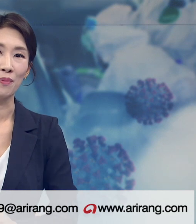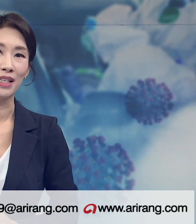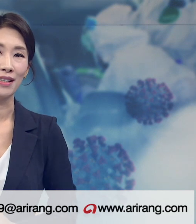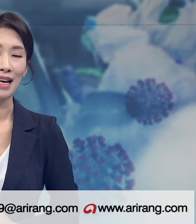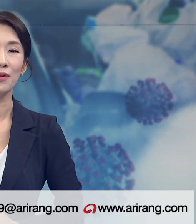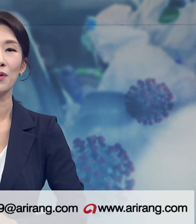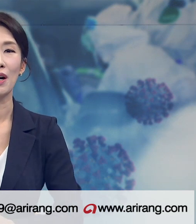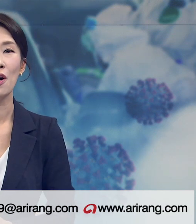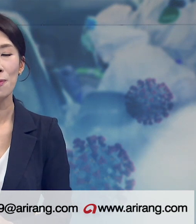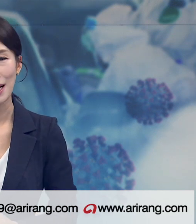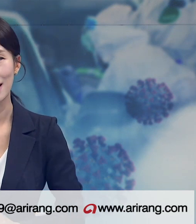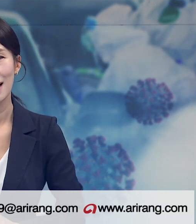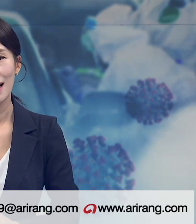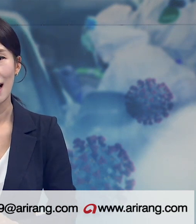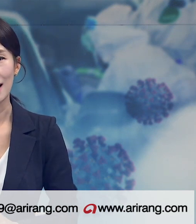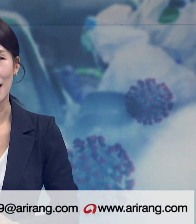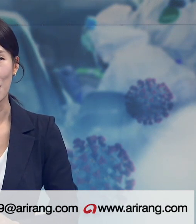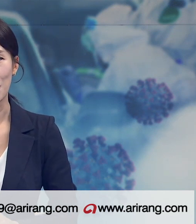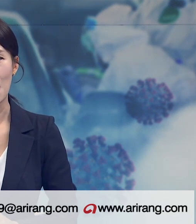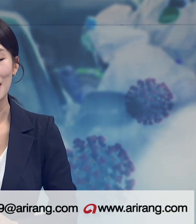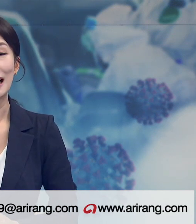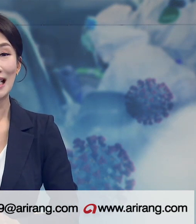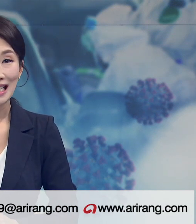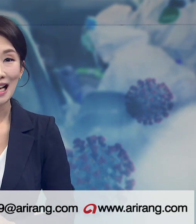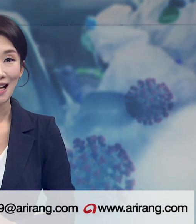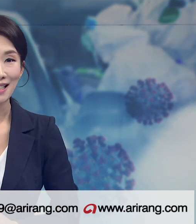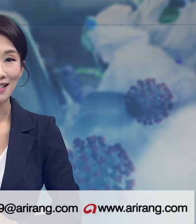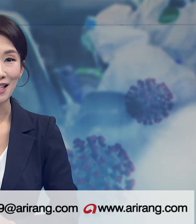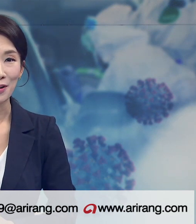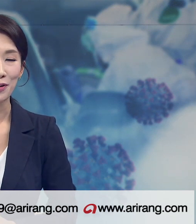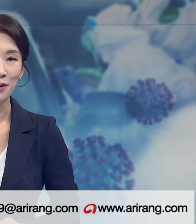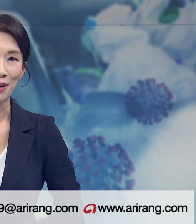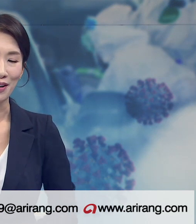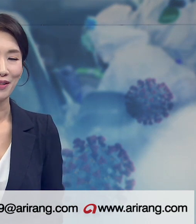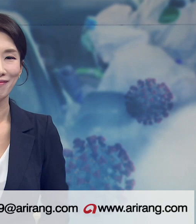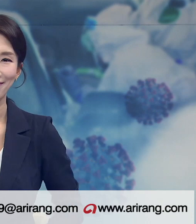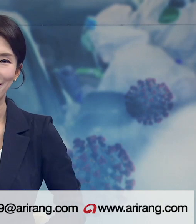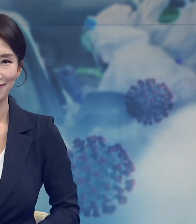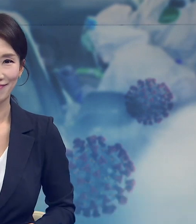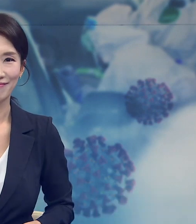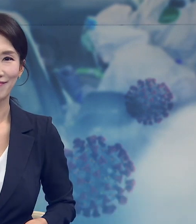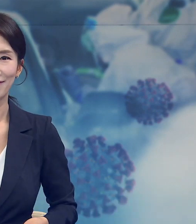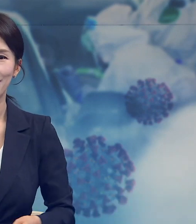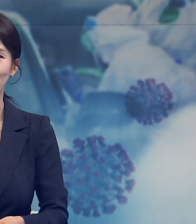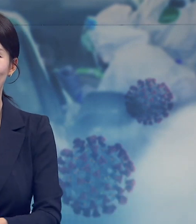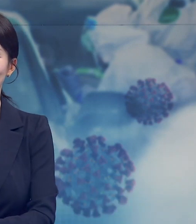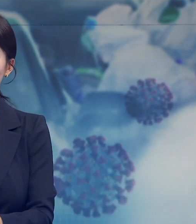our social media accounts or our homepage, arirang.com. Take care and see you tomorrow.